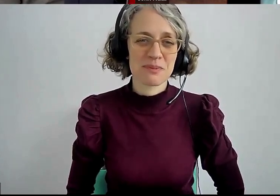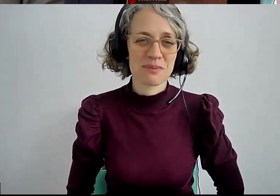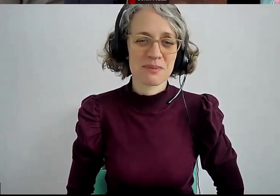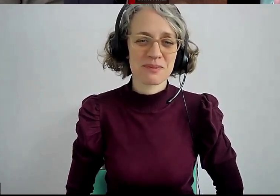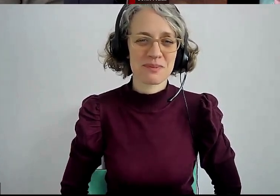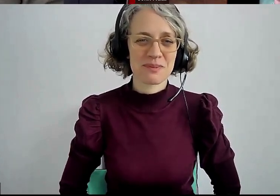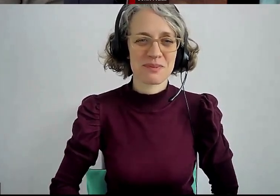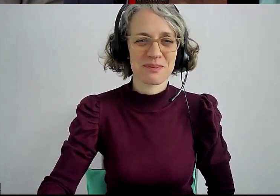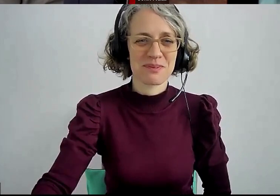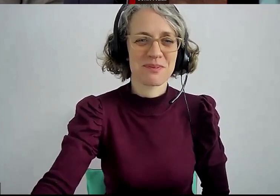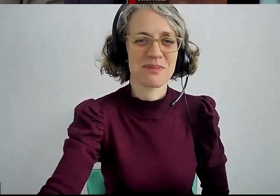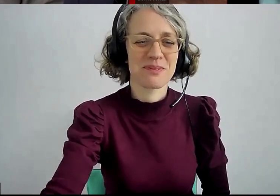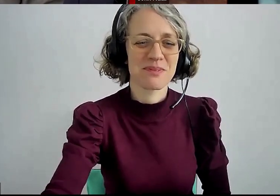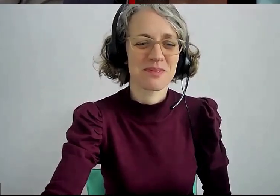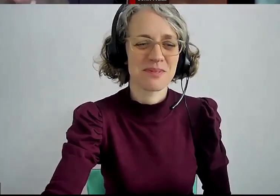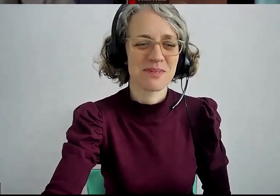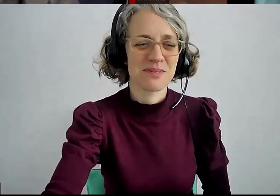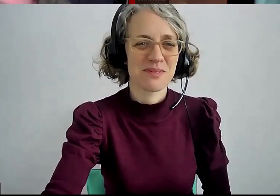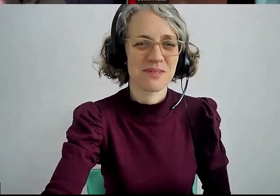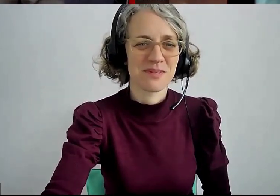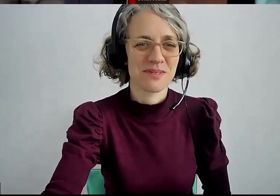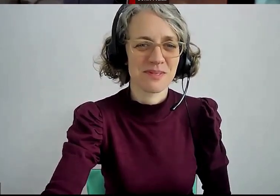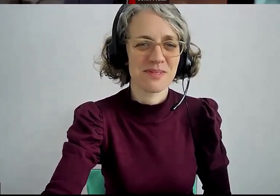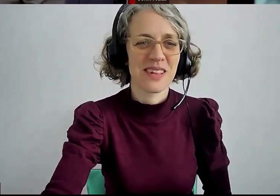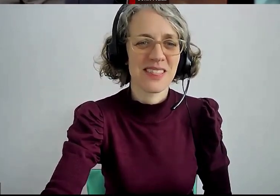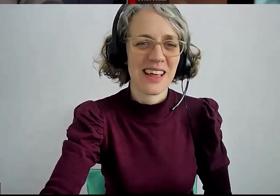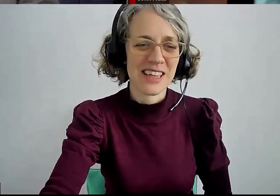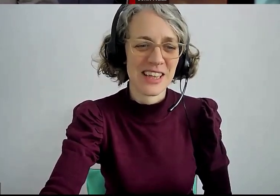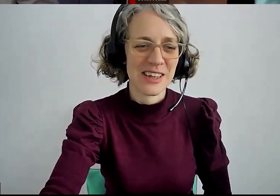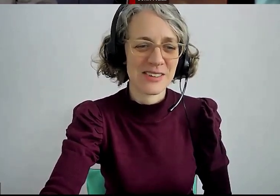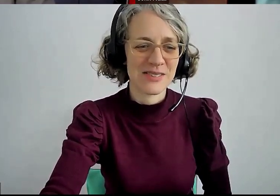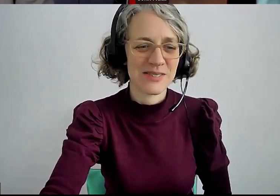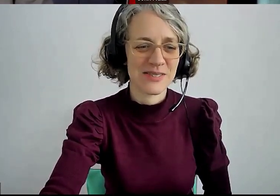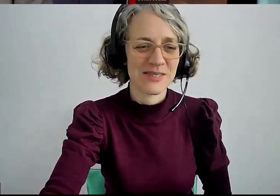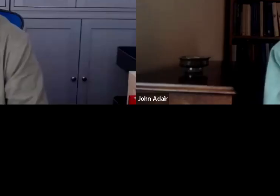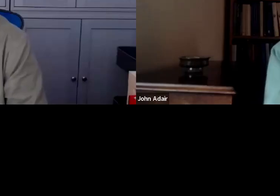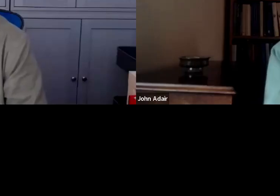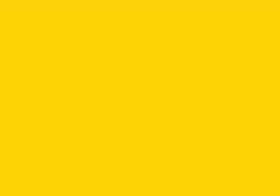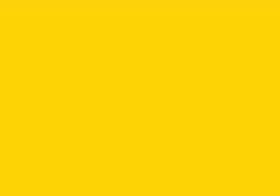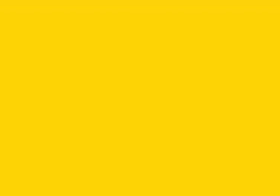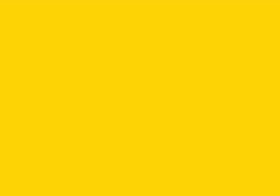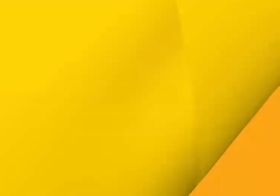Good. Thank you. Thank you.